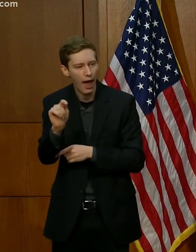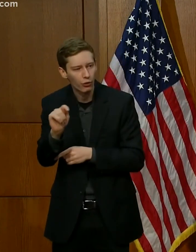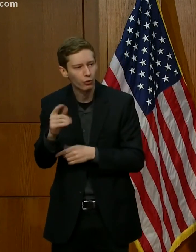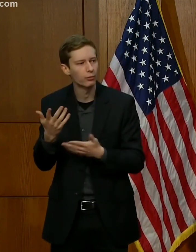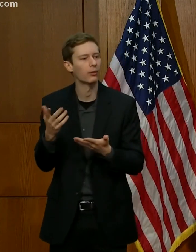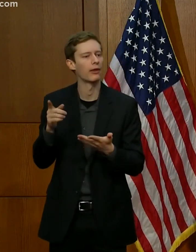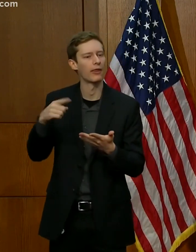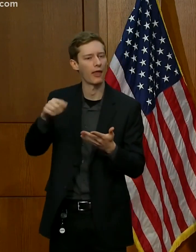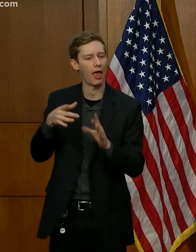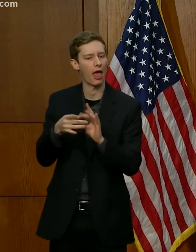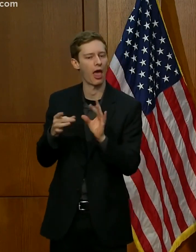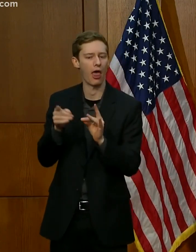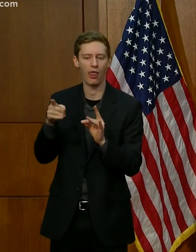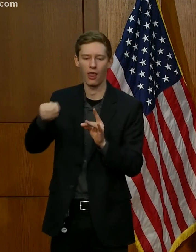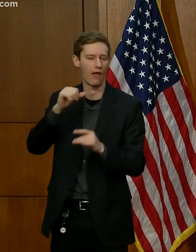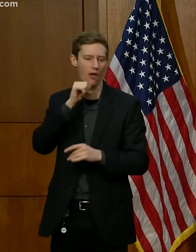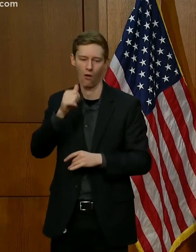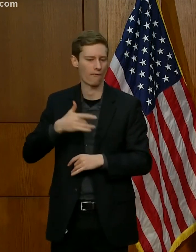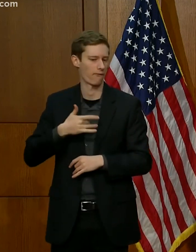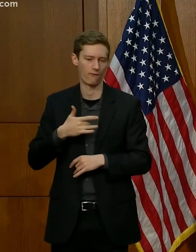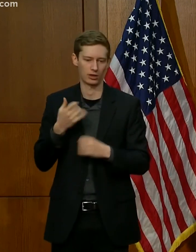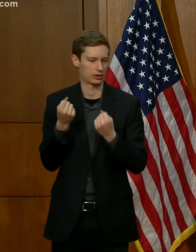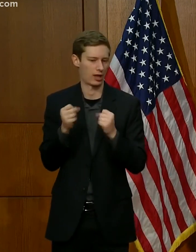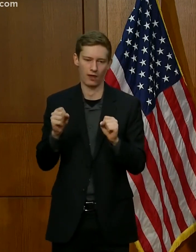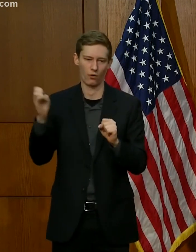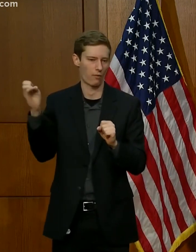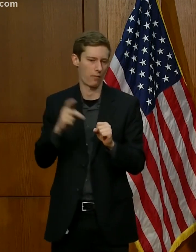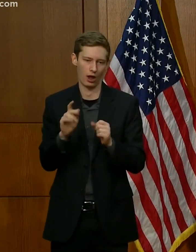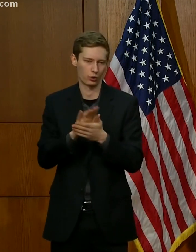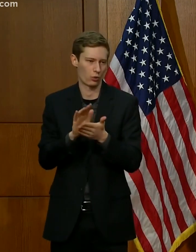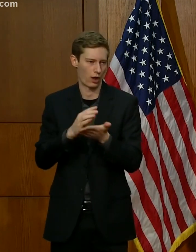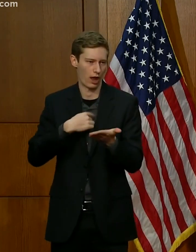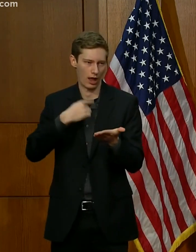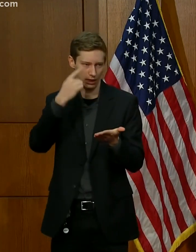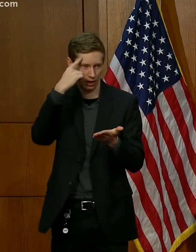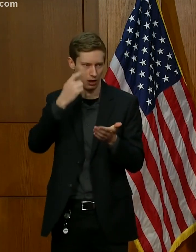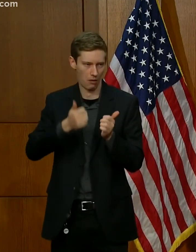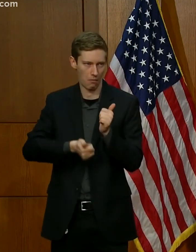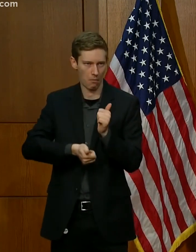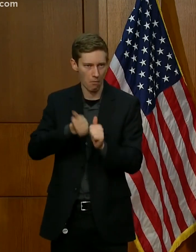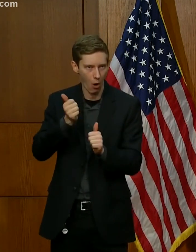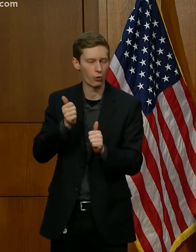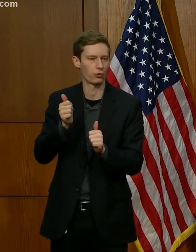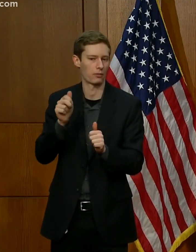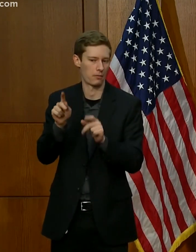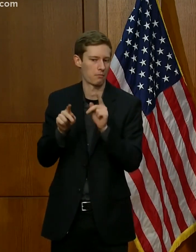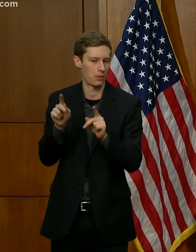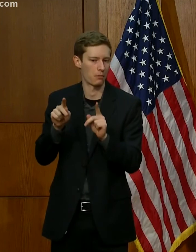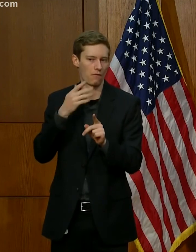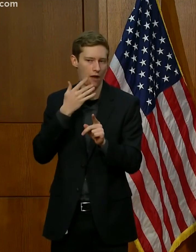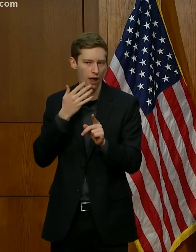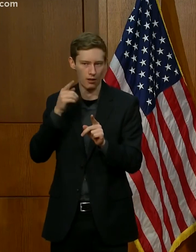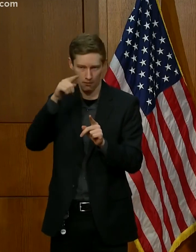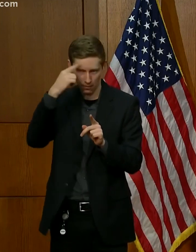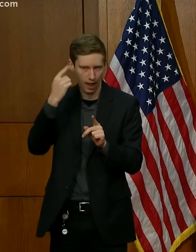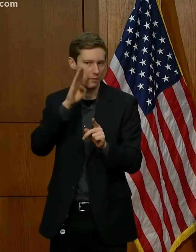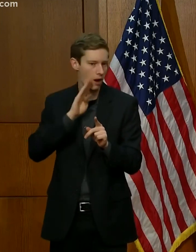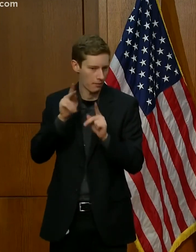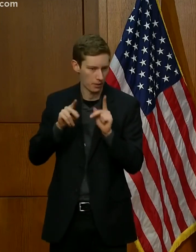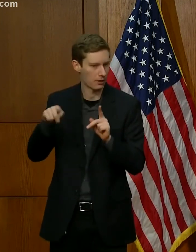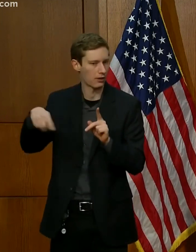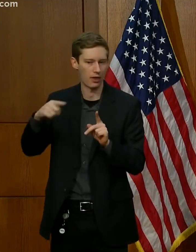have said that they do not feel safe going back to school. In fact, I think most families of color in Richmond said they weren't comfortable sending their kids back. So what would